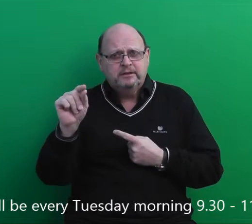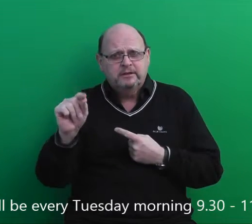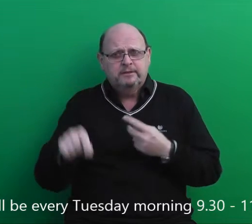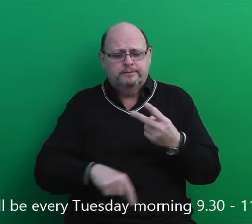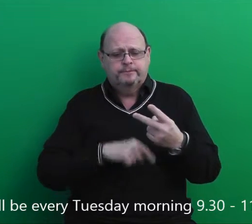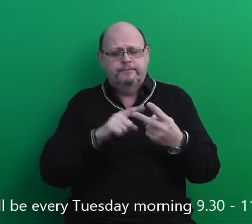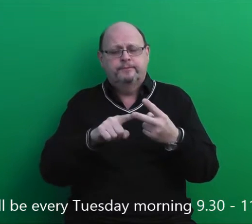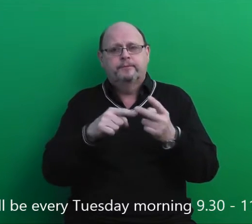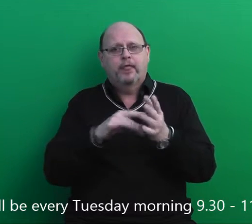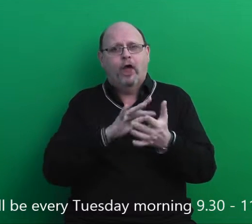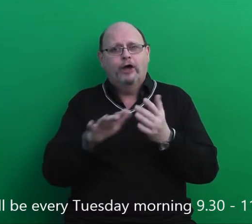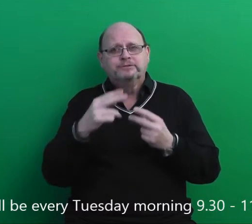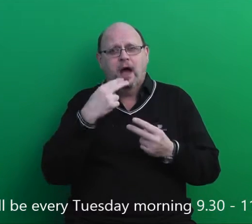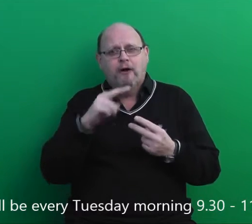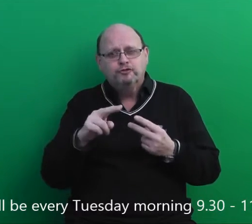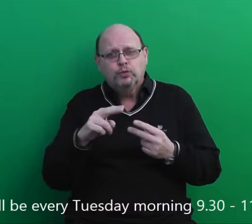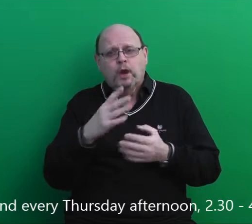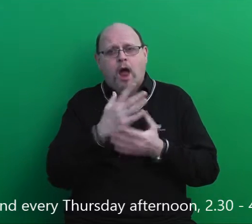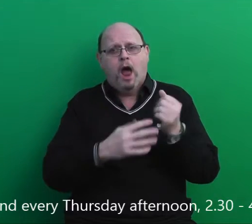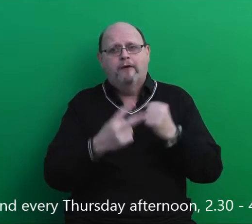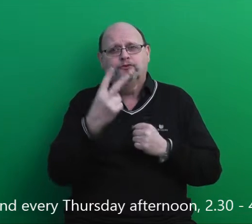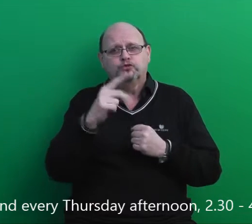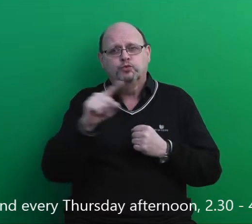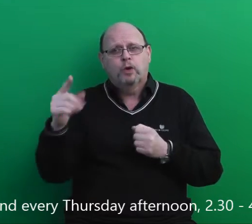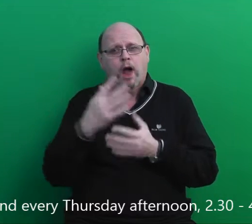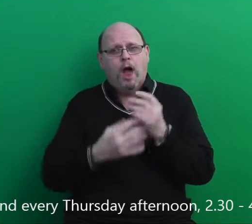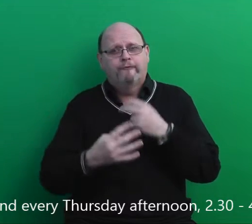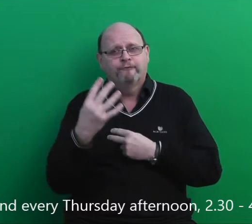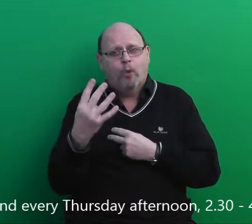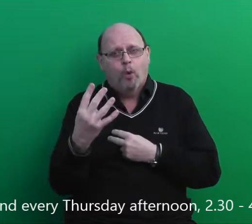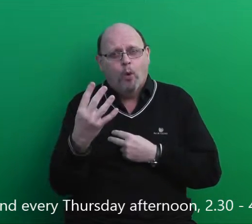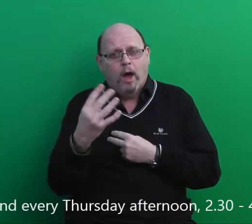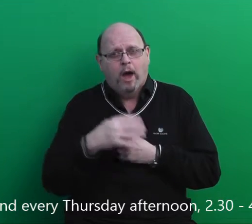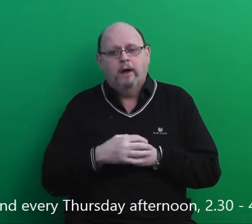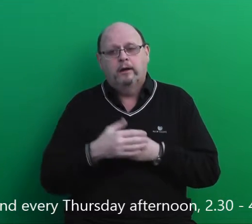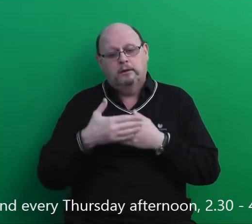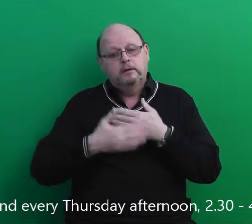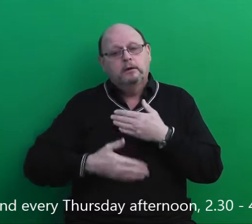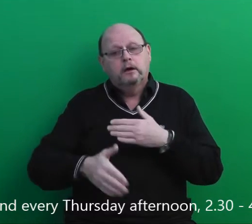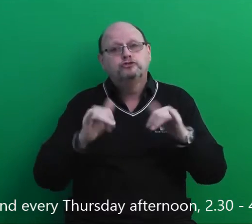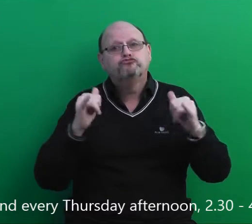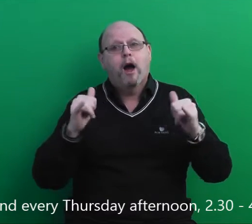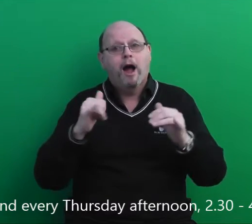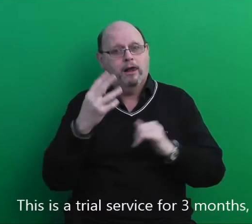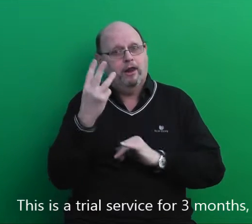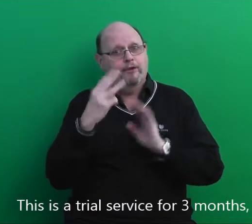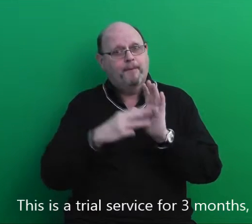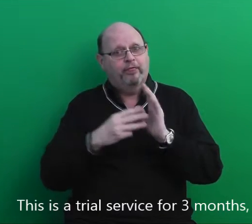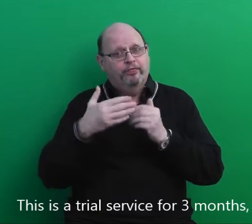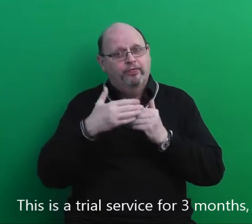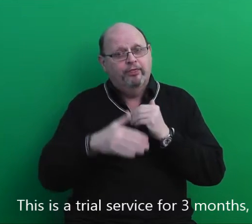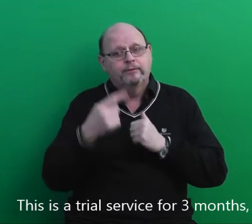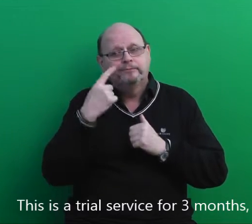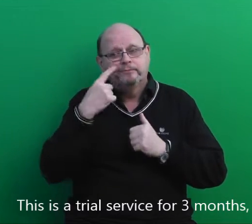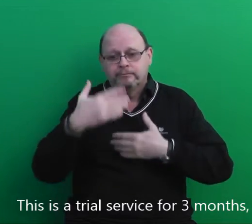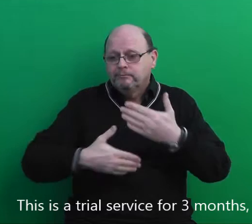11:30 and every Thursday afternoon 2:30 till 4:30. This is a trial service